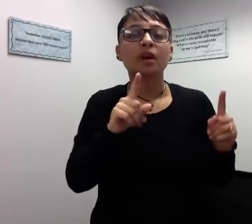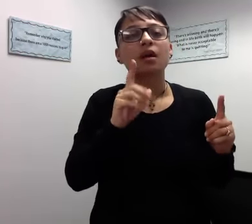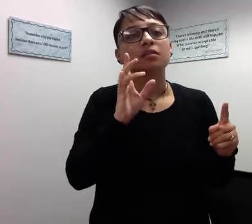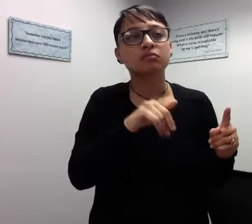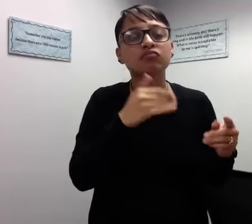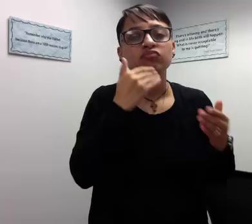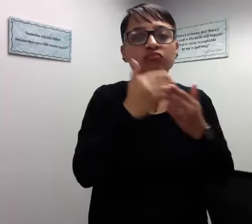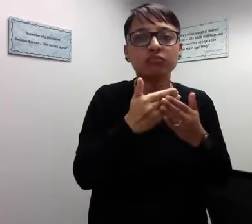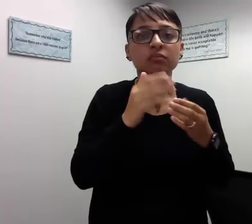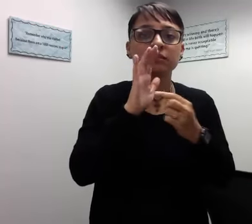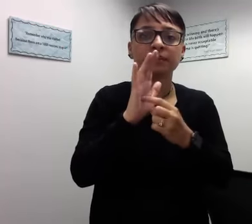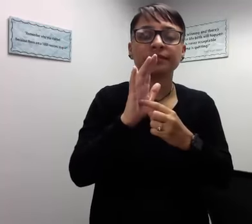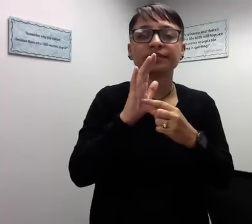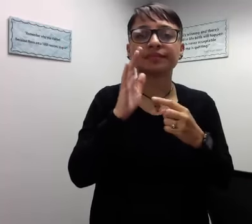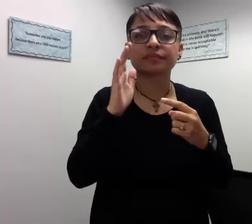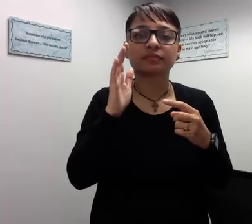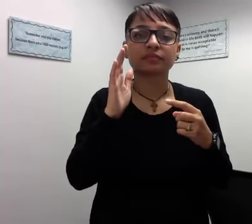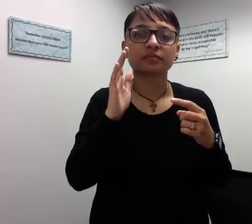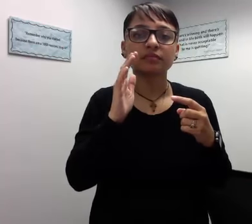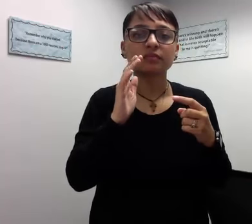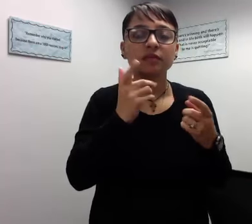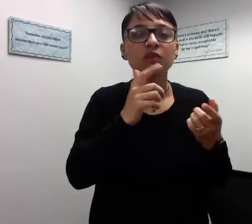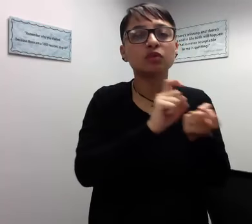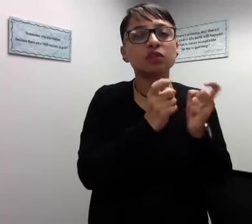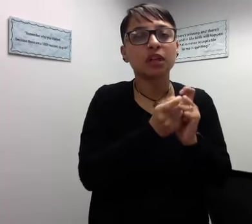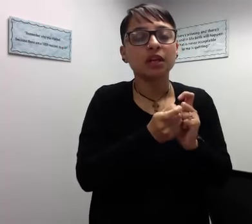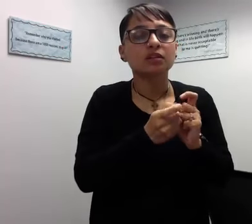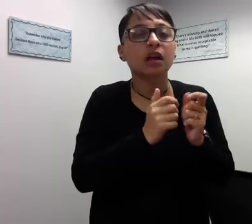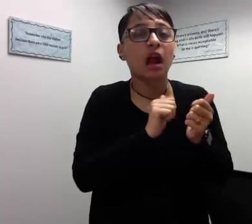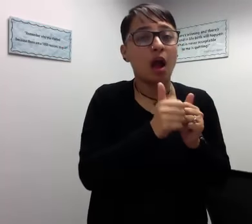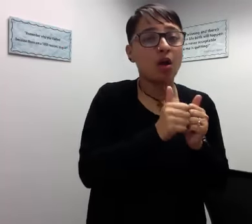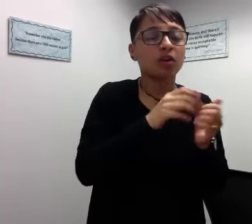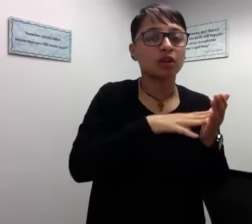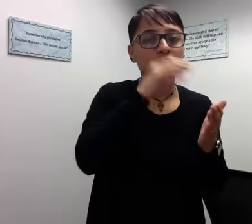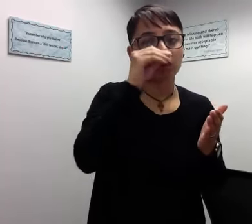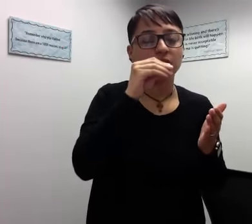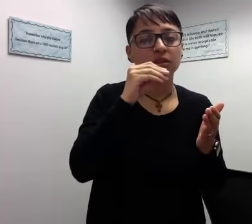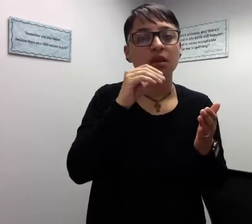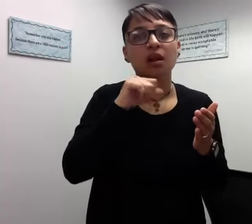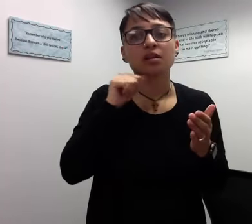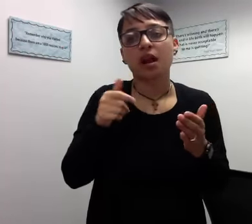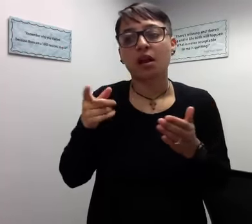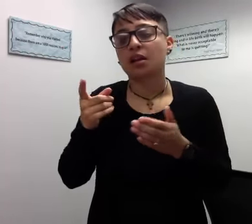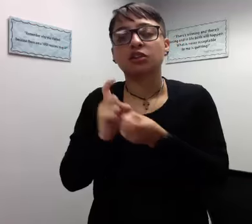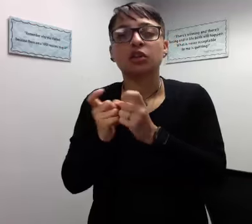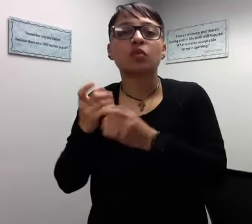your child's learning versus what they're learning. If your child needs that extra time, that's an